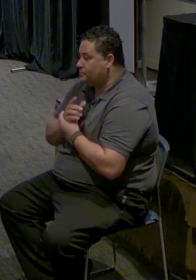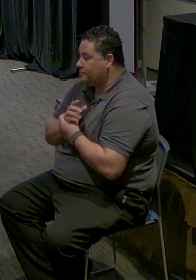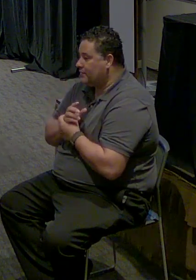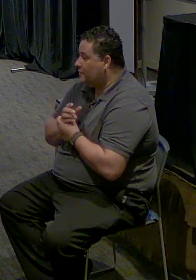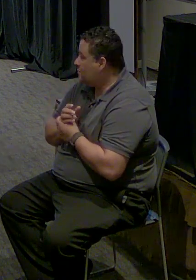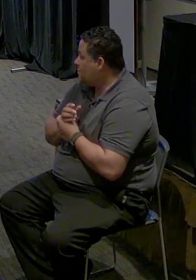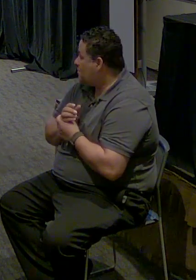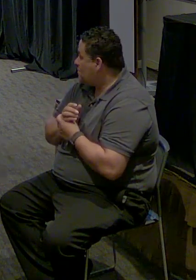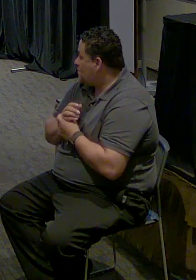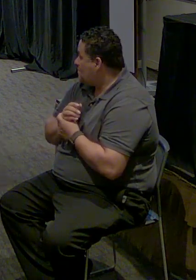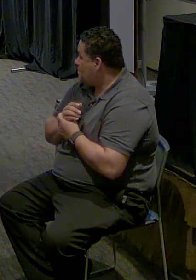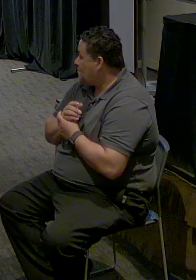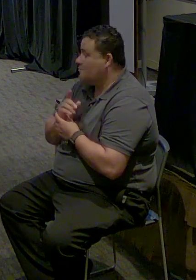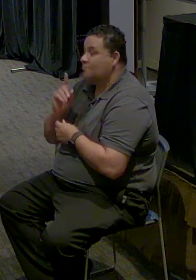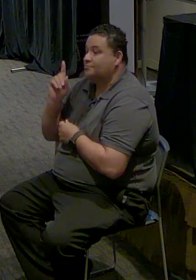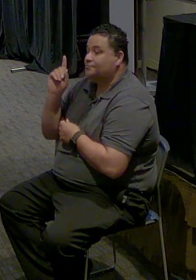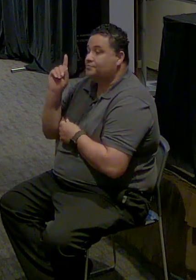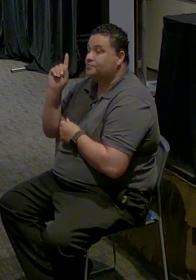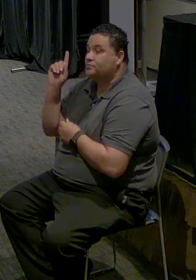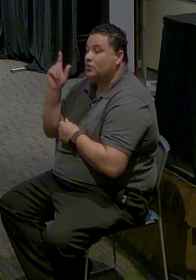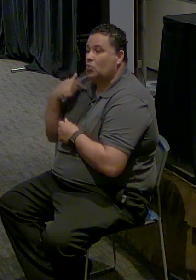go ahead. No, go ahead. Yeah, so